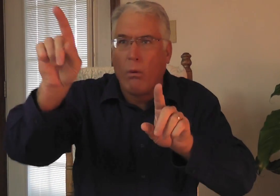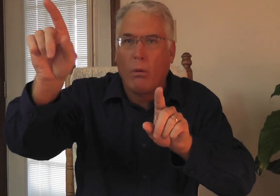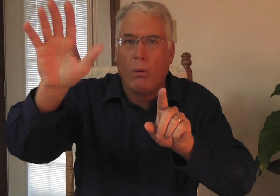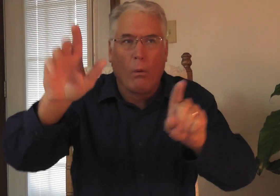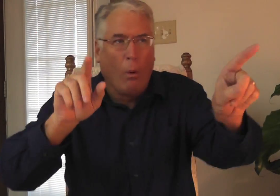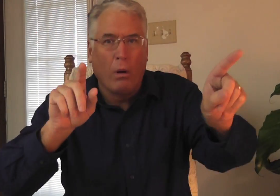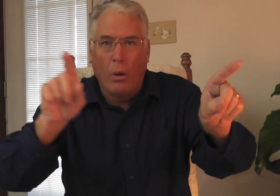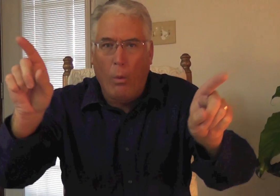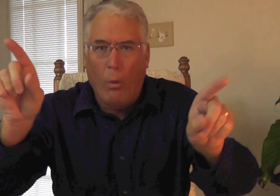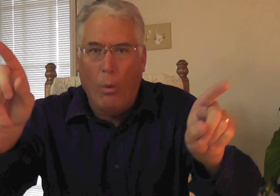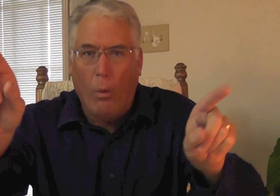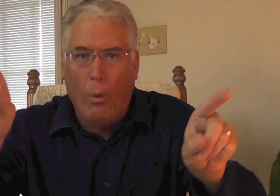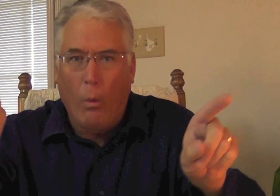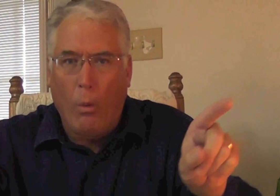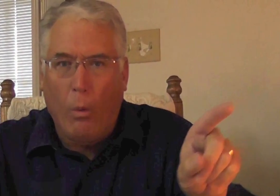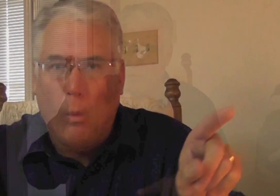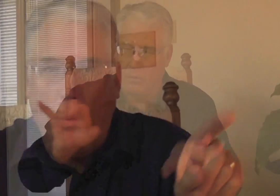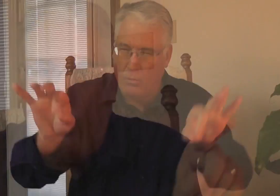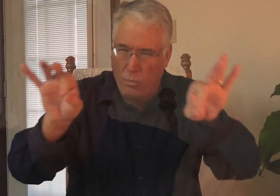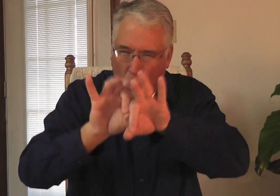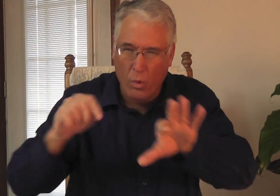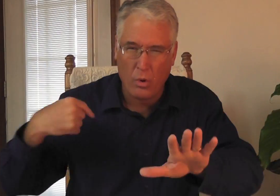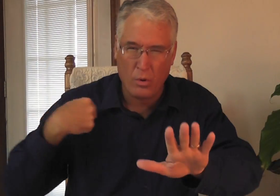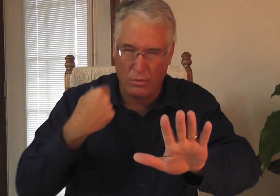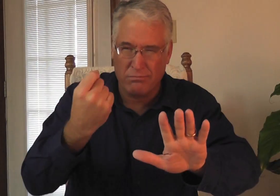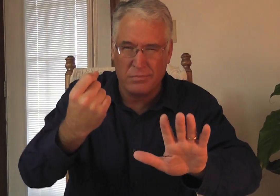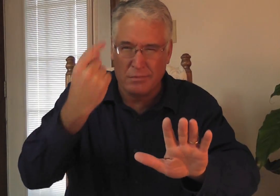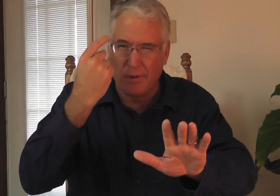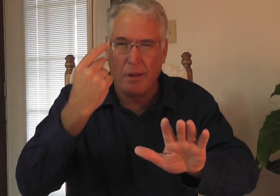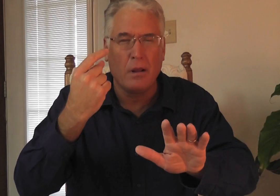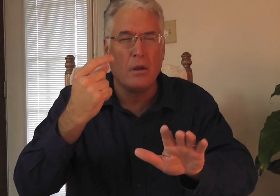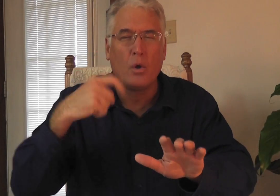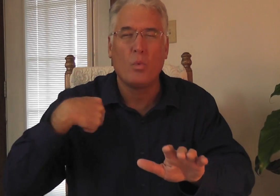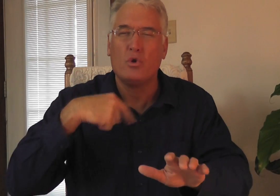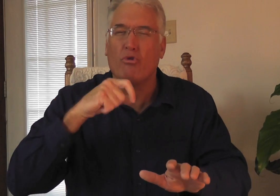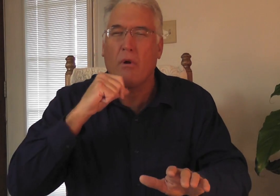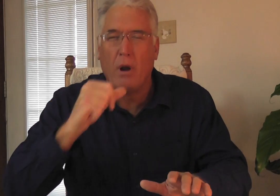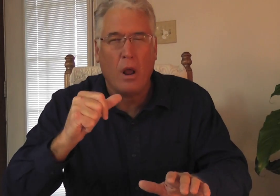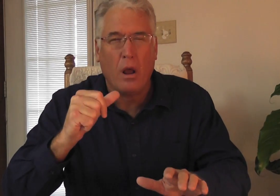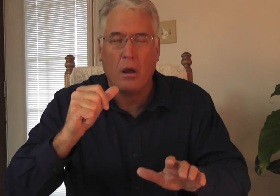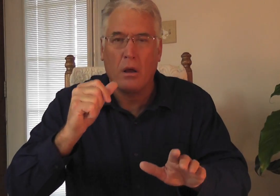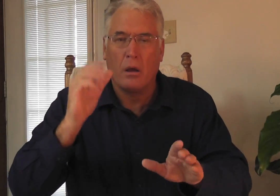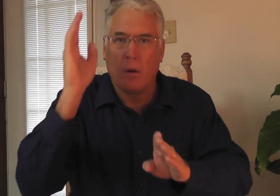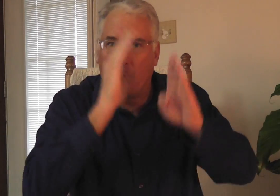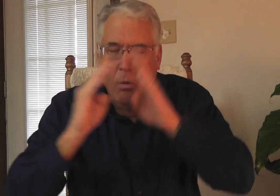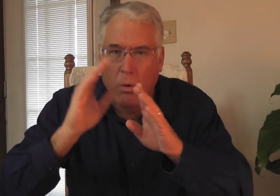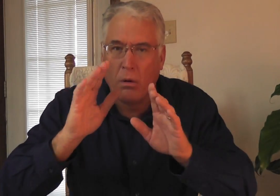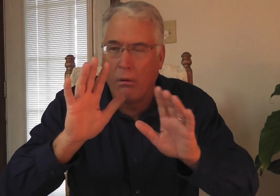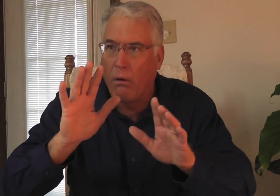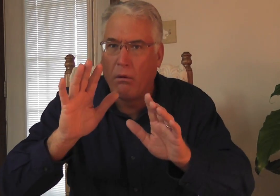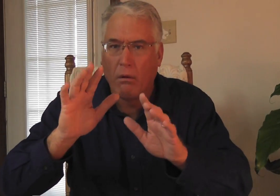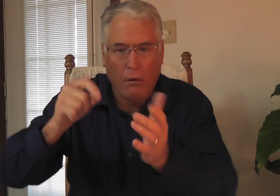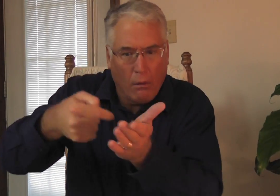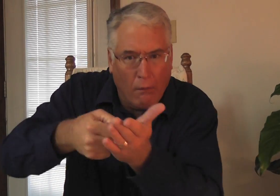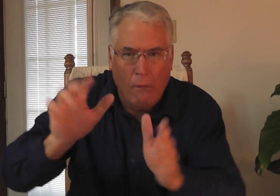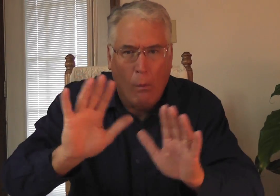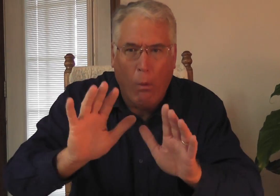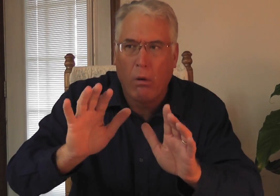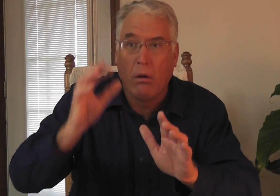your head. Don't let that happen to you. No. It's important that we understand that we should not be overly concerned about